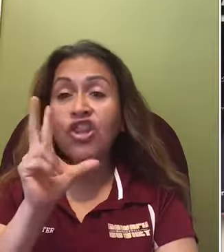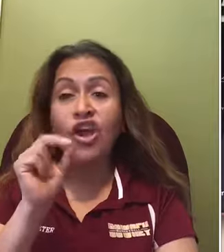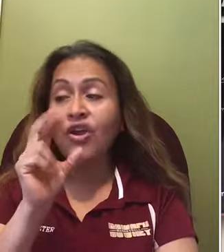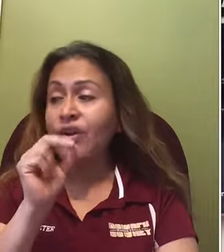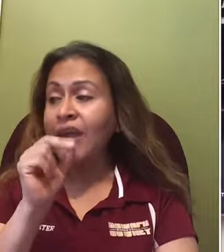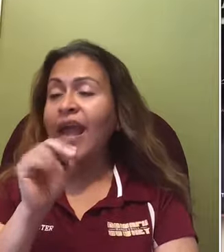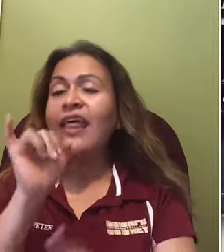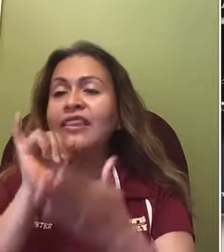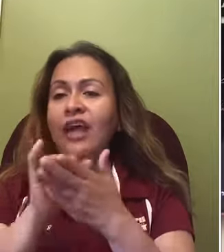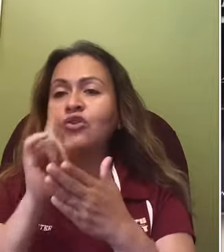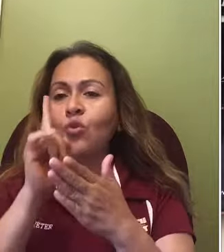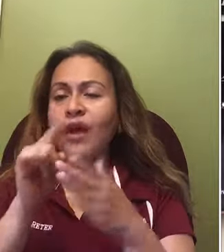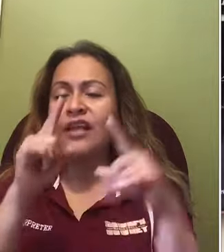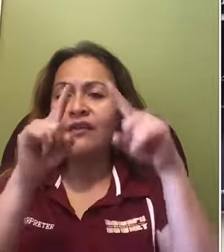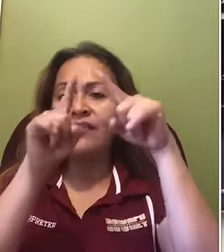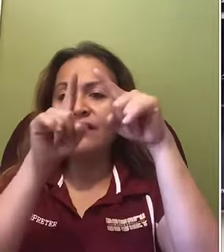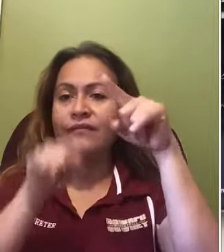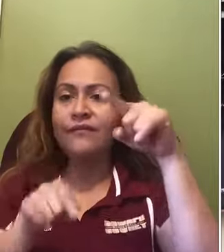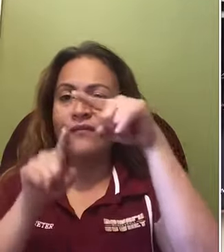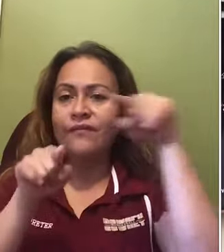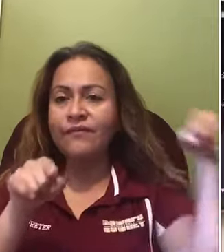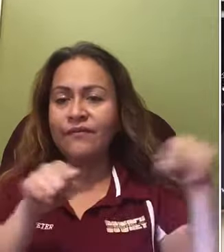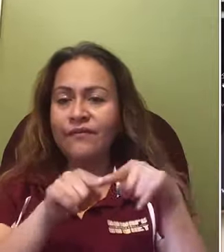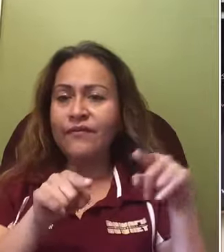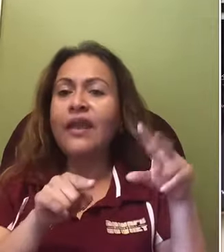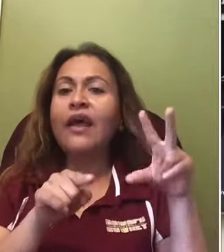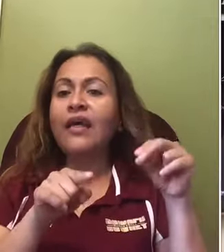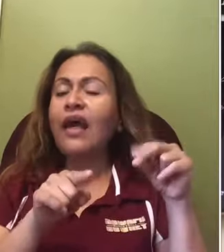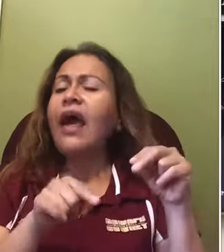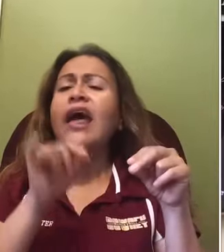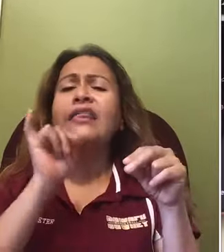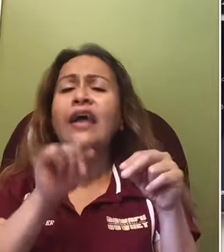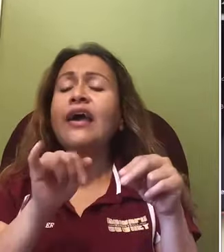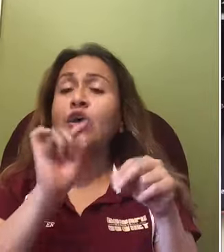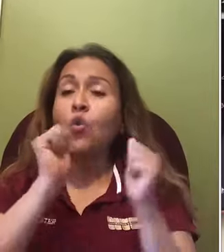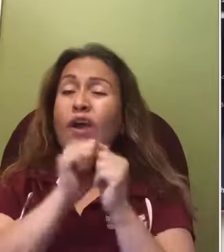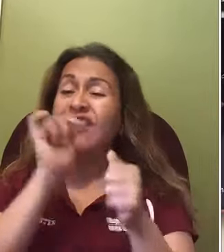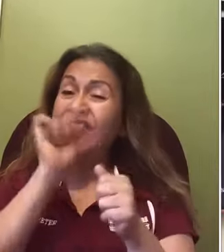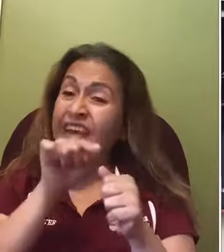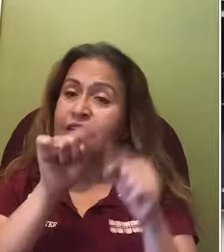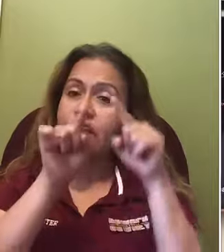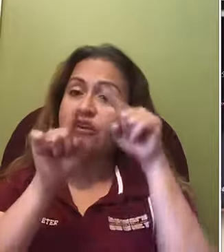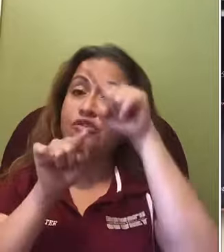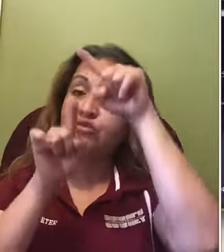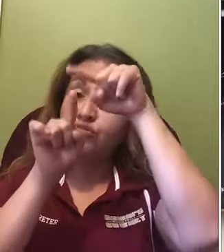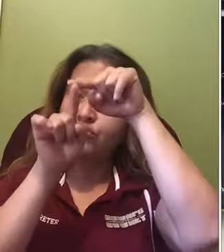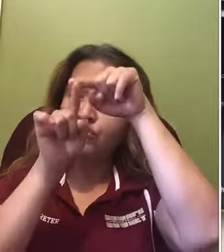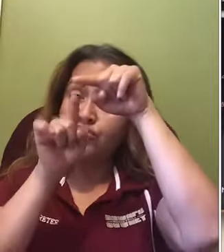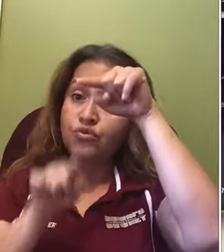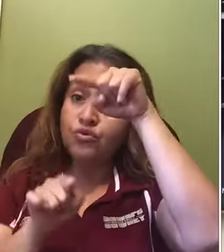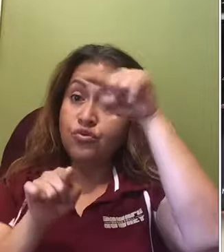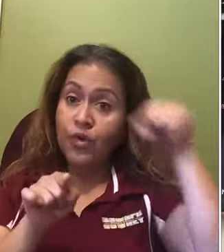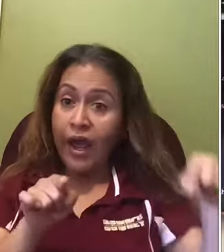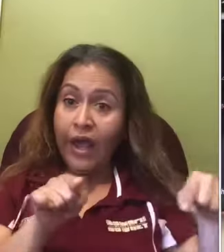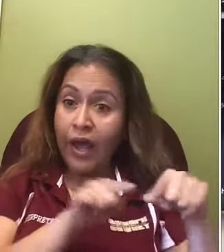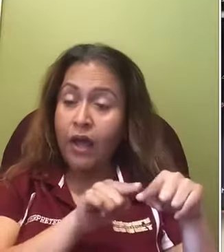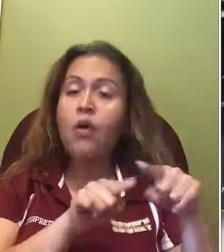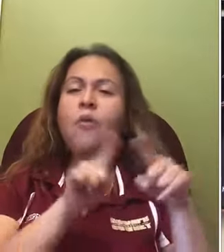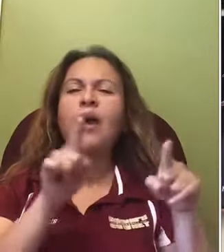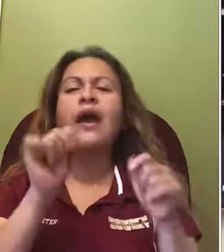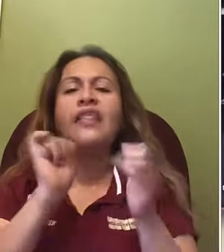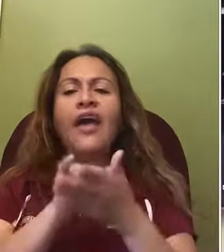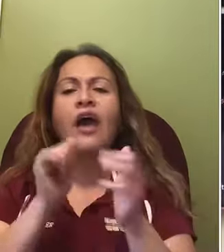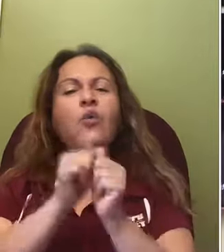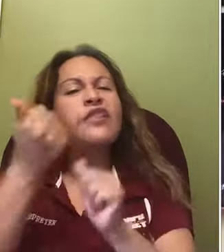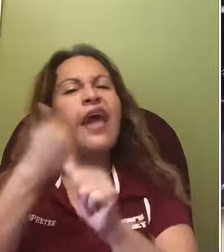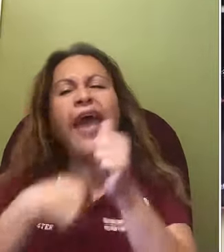in this triangle, but it would apply whenever you have a 30-degree angle and you're dealing with a right triangle. We'll have broader definitions in the future. But if you say sine of 30